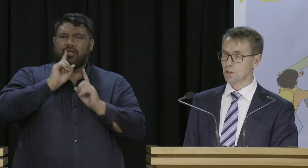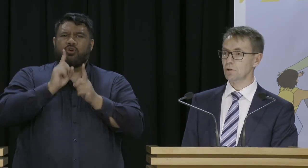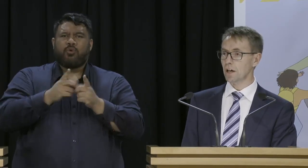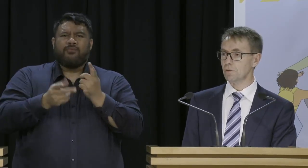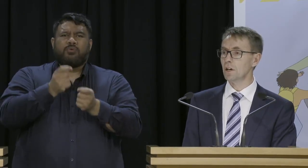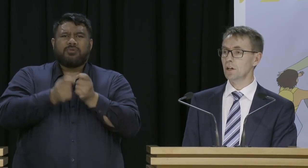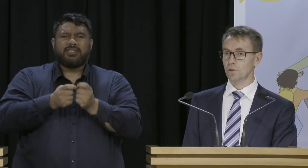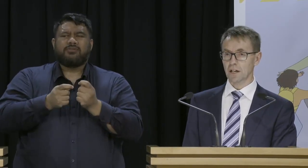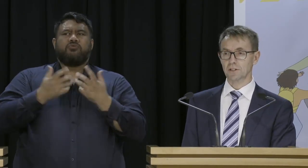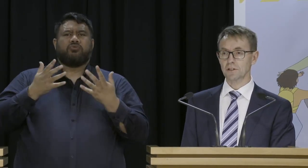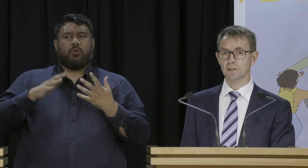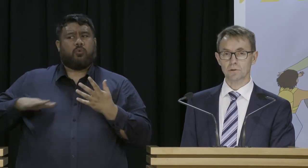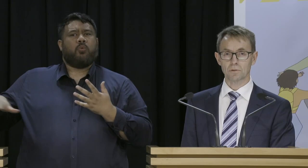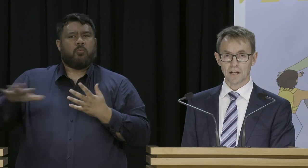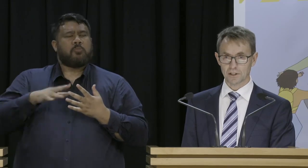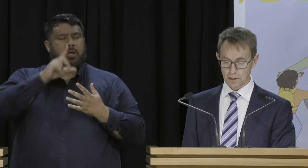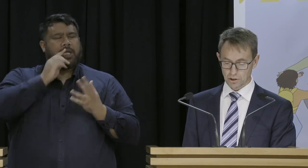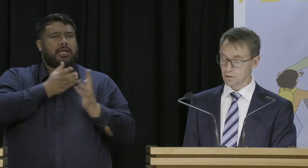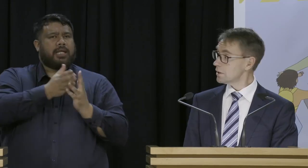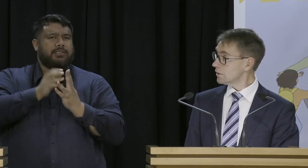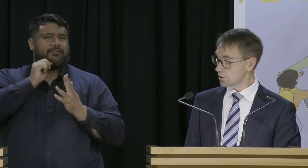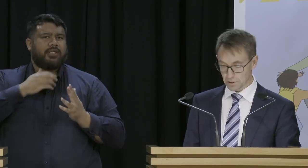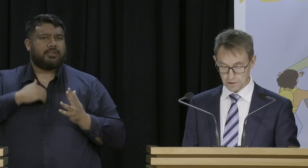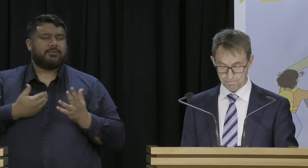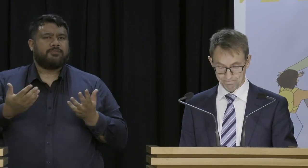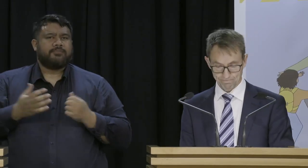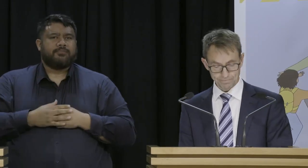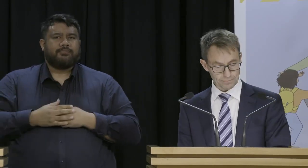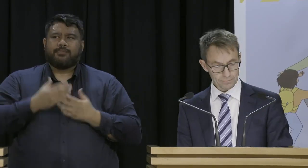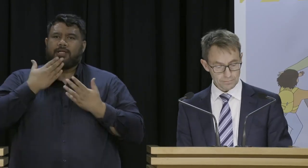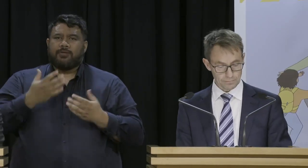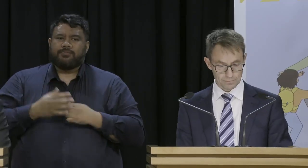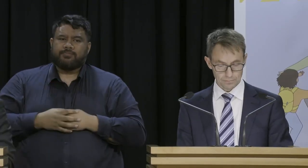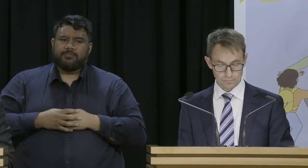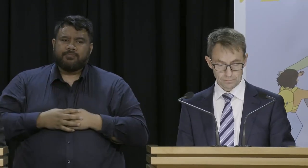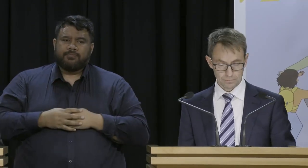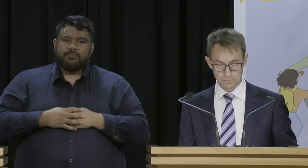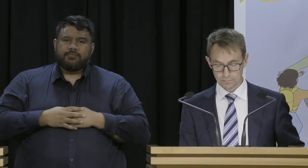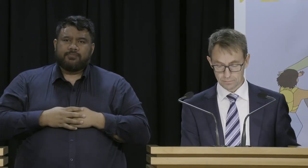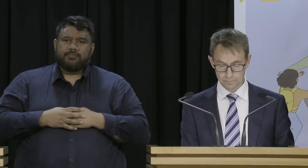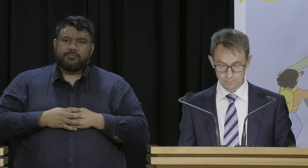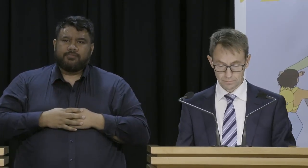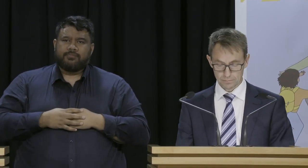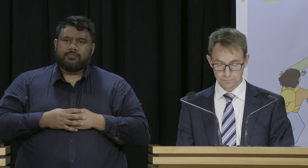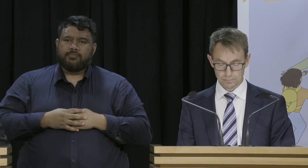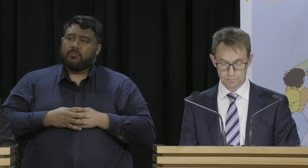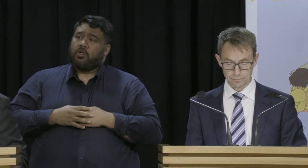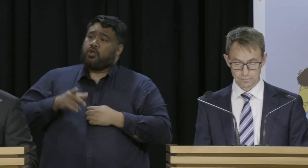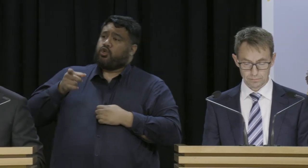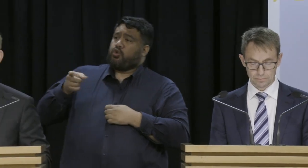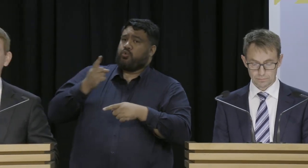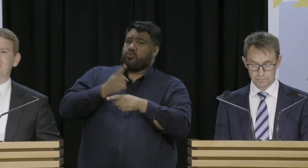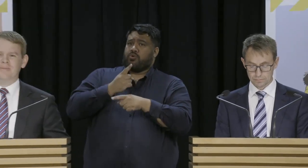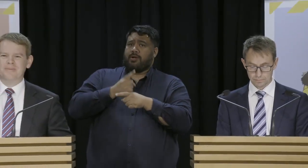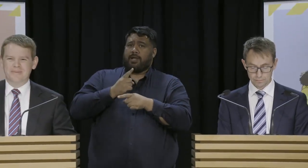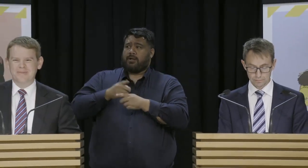and continue to have good access to vaccination. Thank you, Minister. You use the language managing